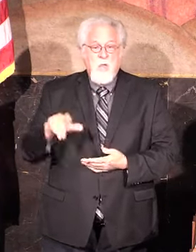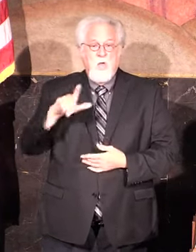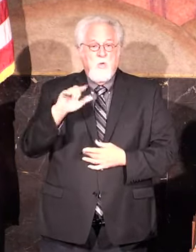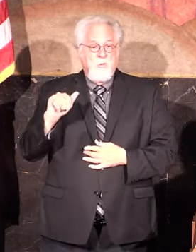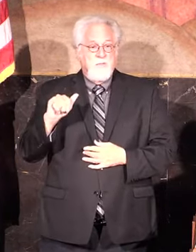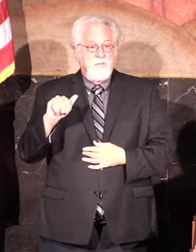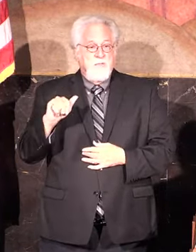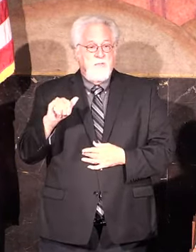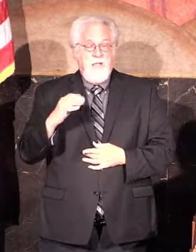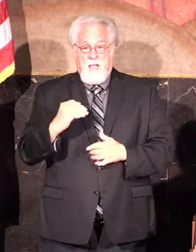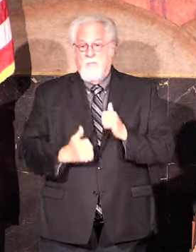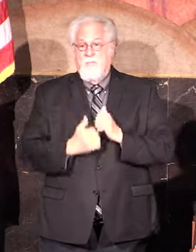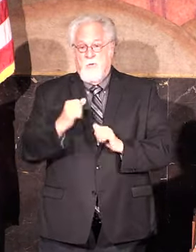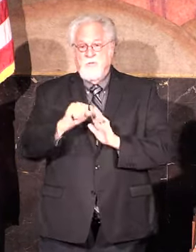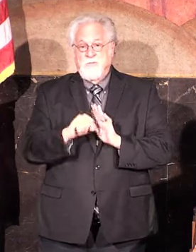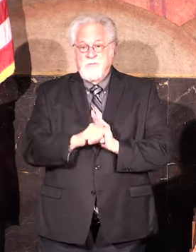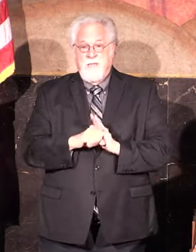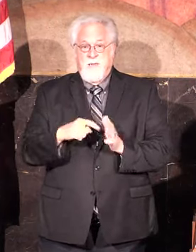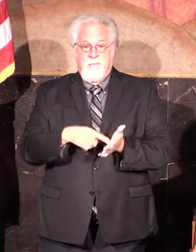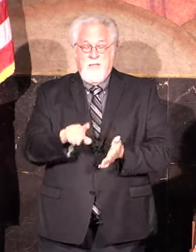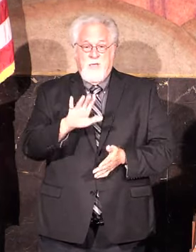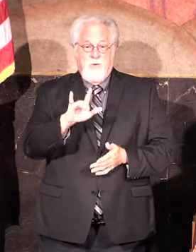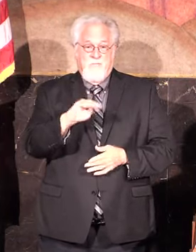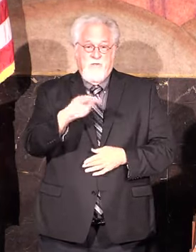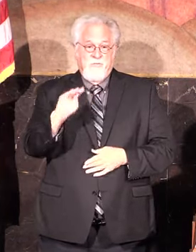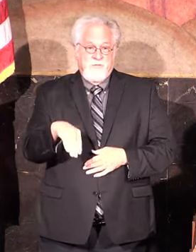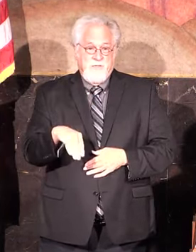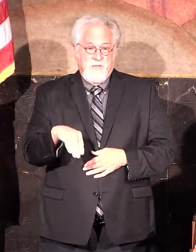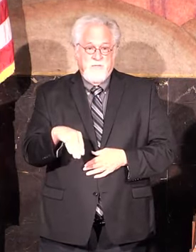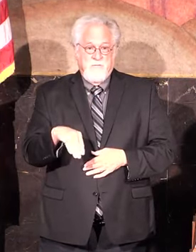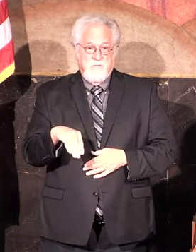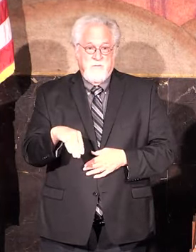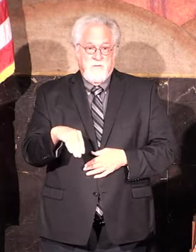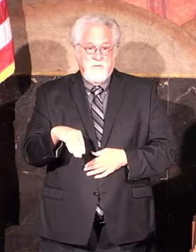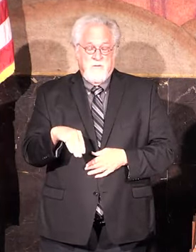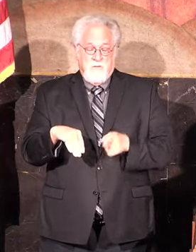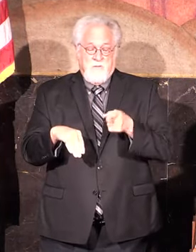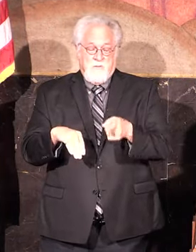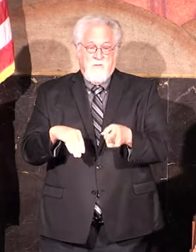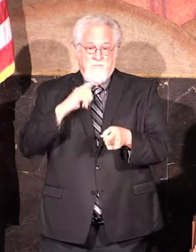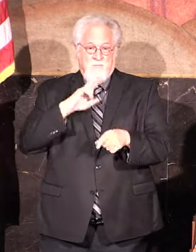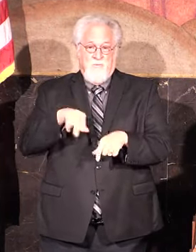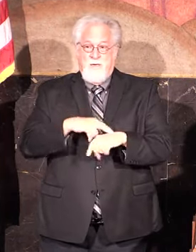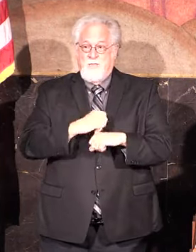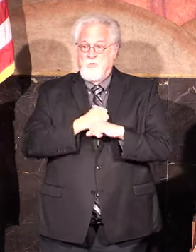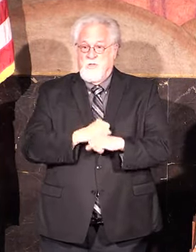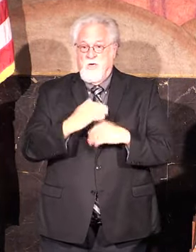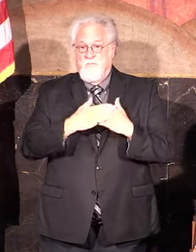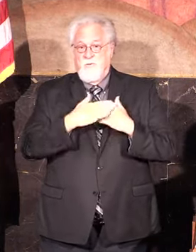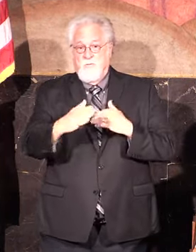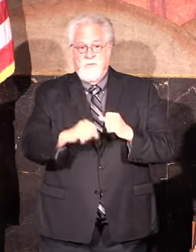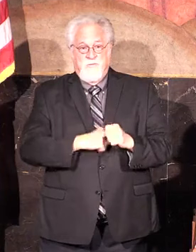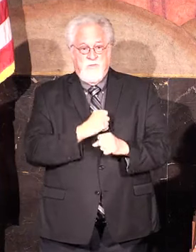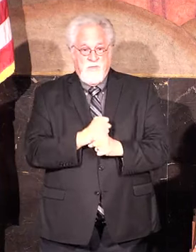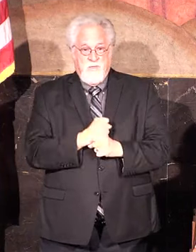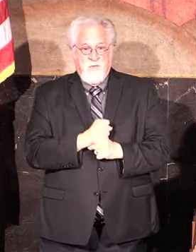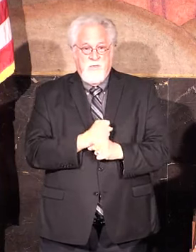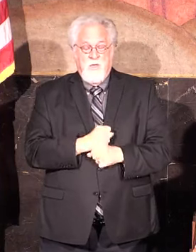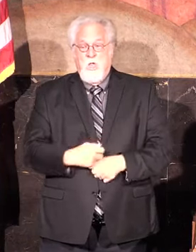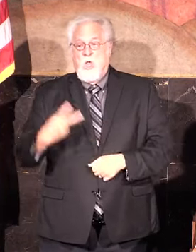Louisiana and most states will have to pay 25% of the cost of the National Guard for the rest of the year, while